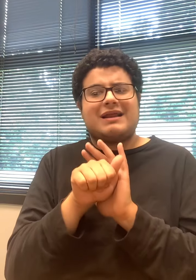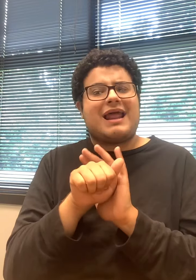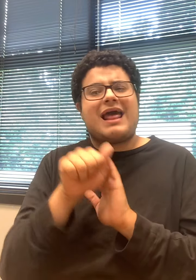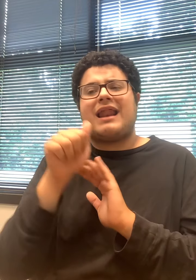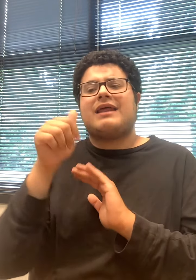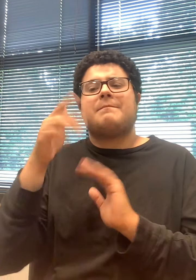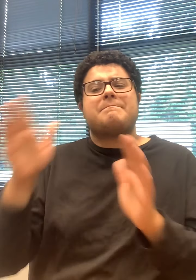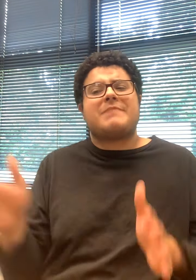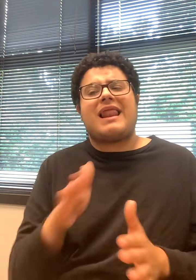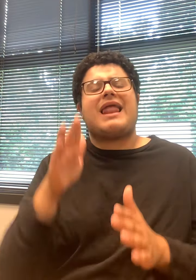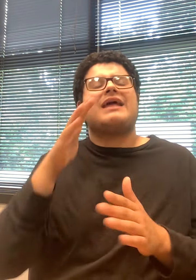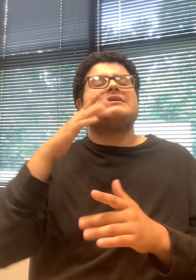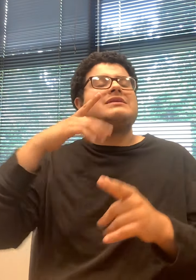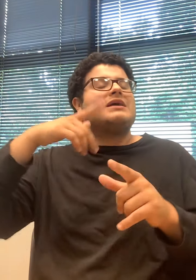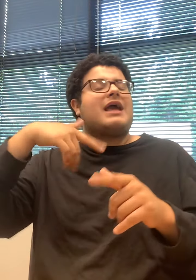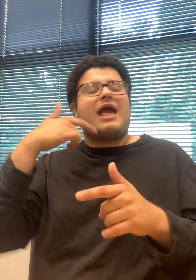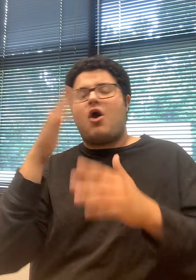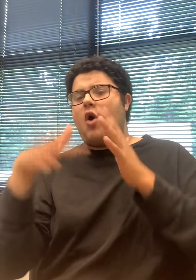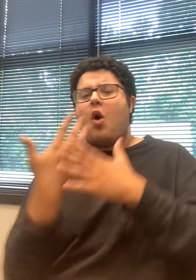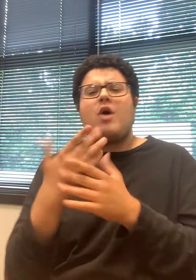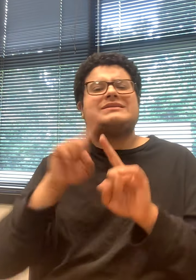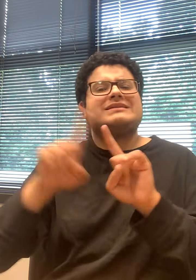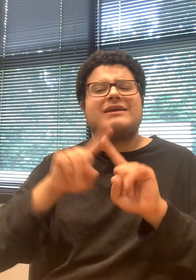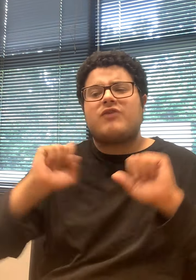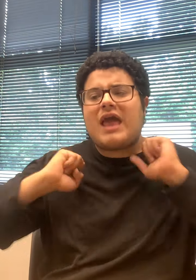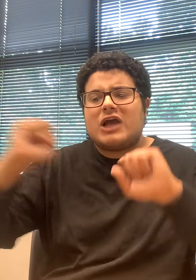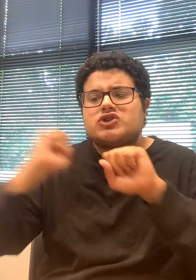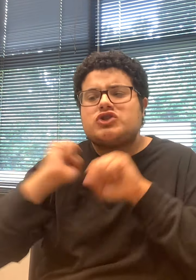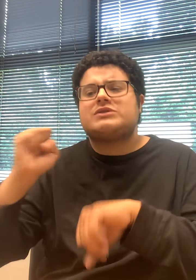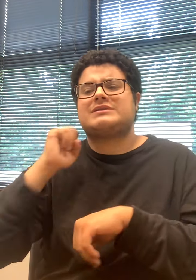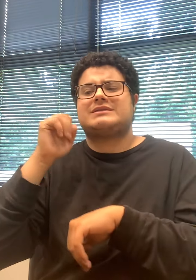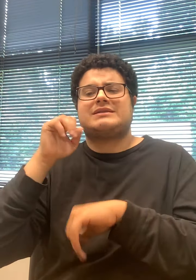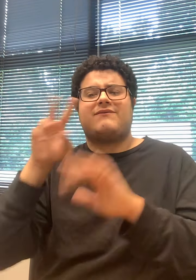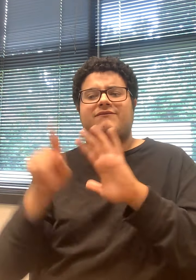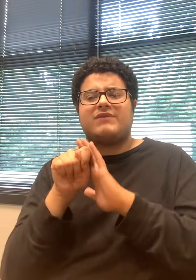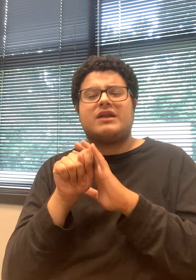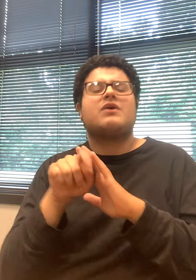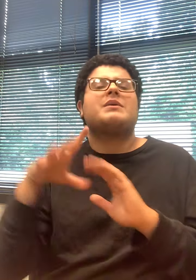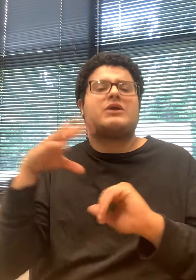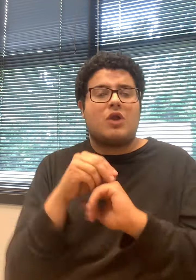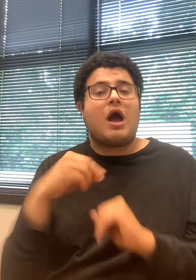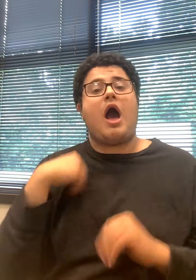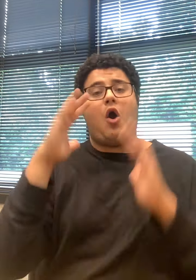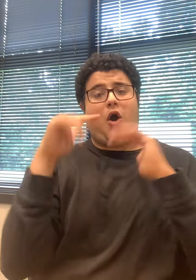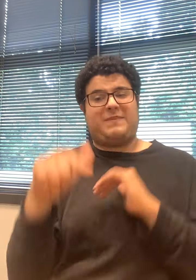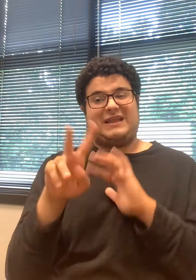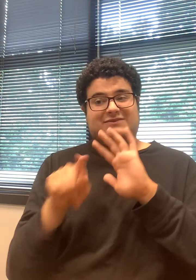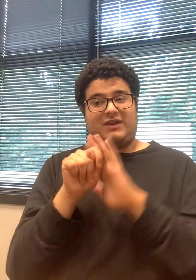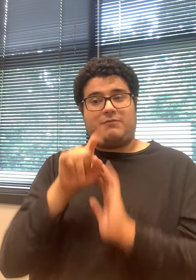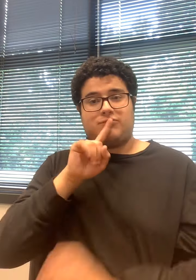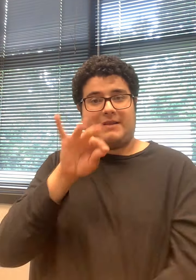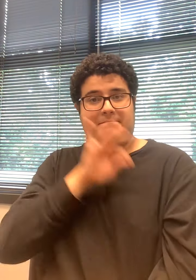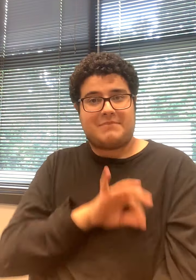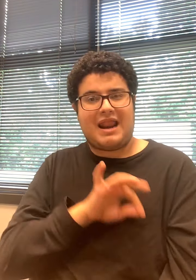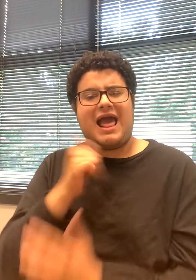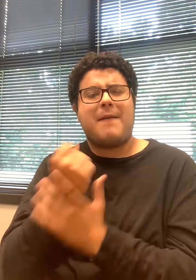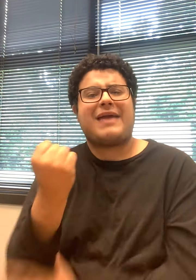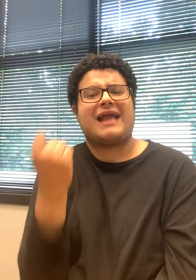exercises, movement restrictions, or other demonstrations presented in this video. Well, I hope this video was helpful in understanding what to expect from